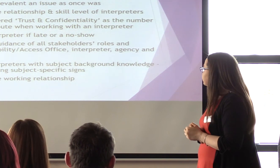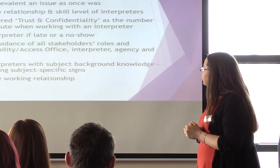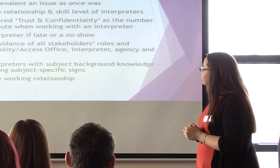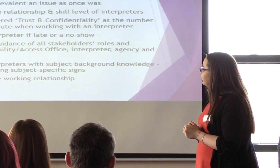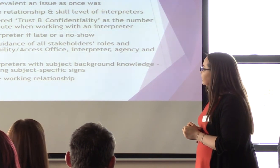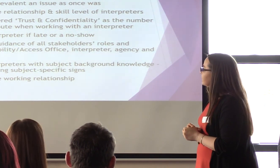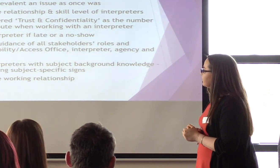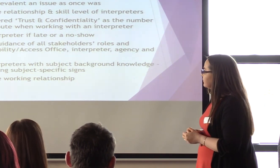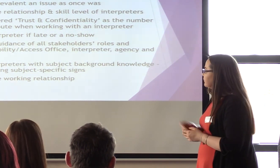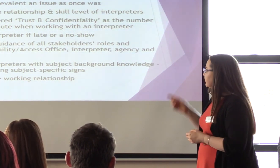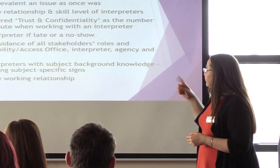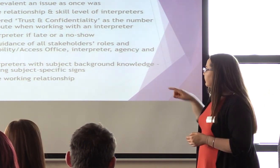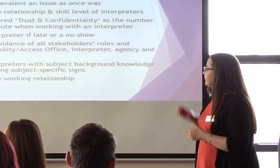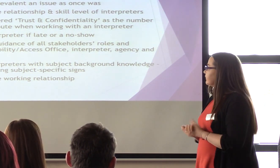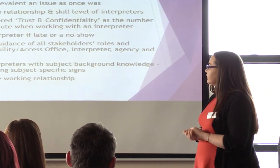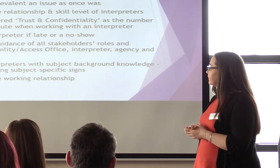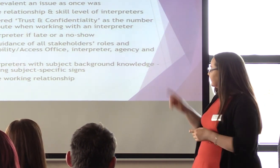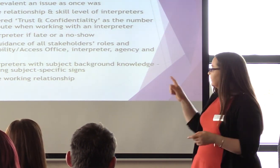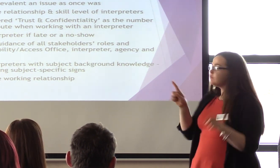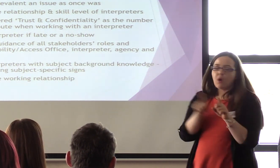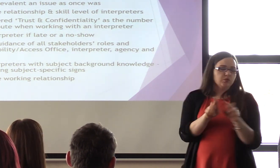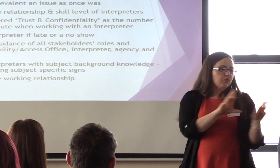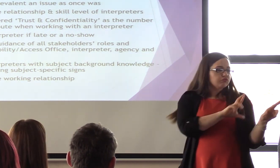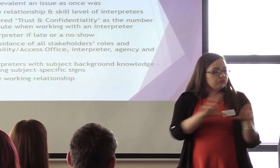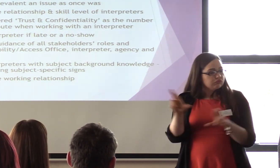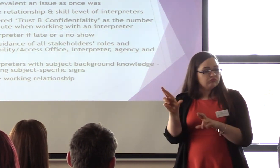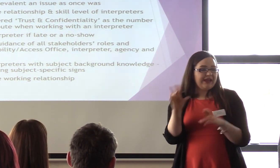So there needs to be some kind of a guide for all stakeholders.